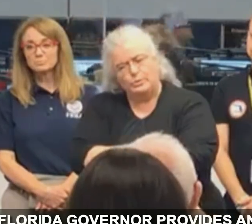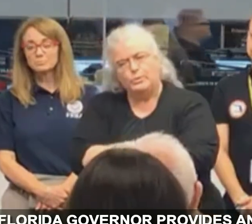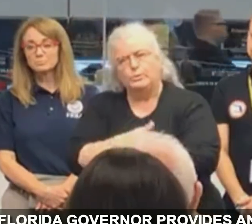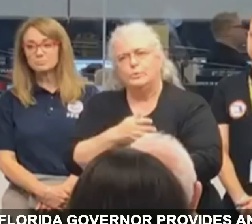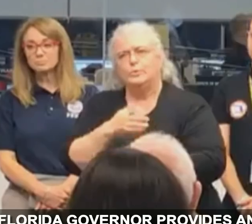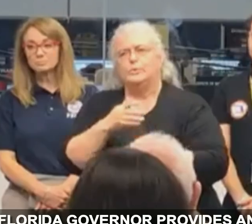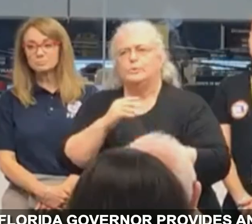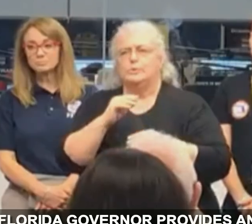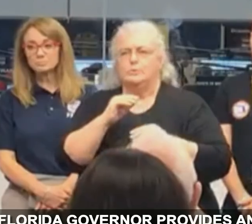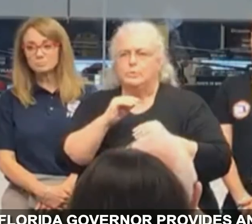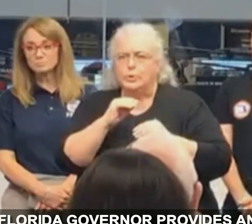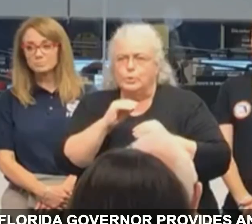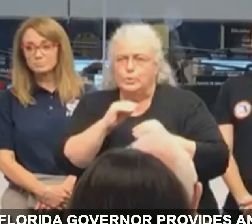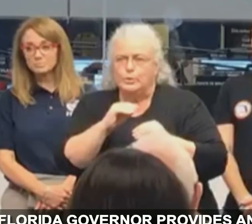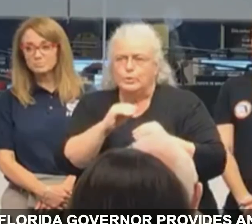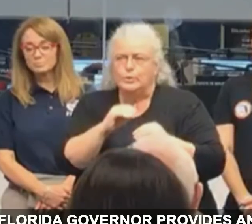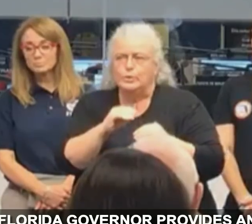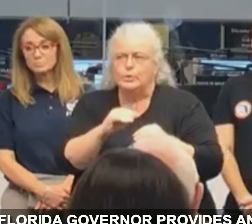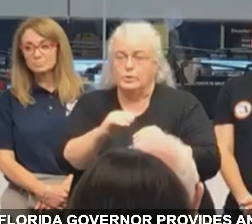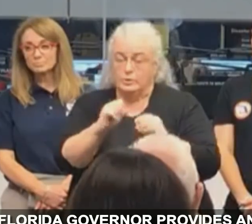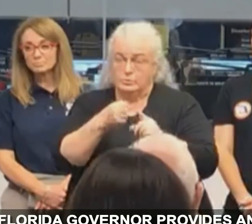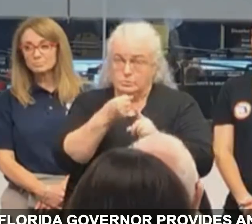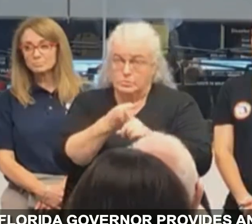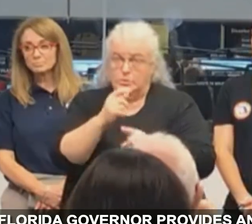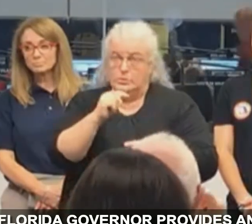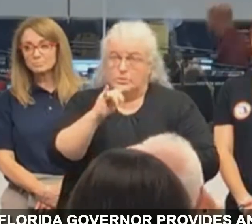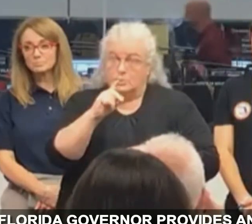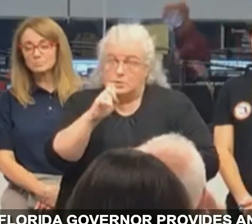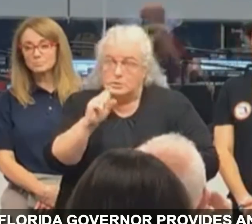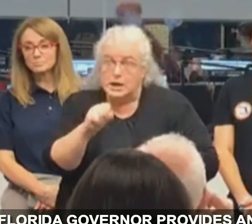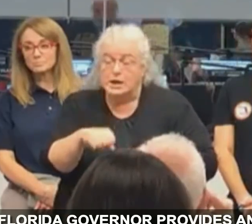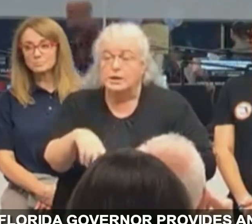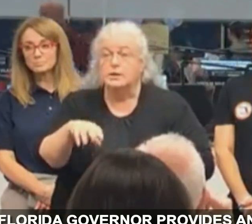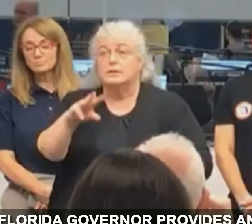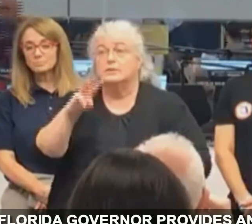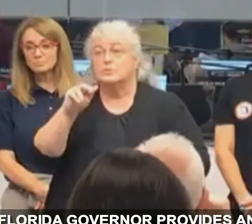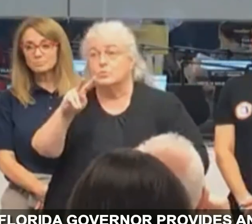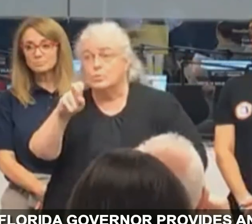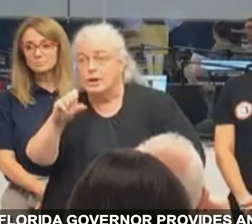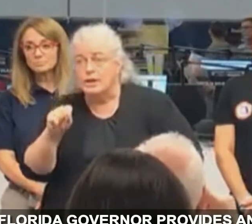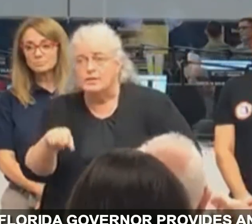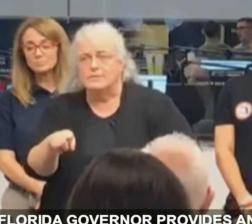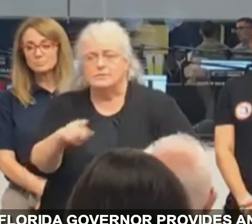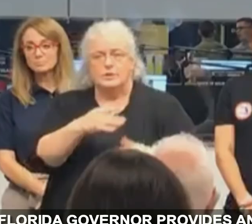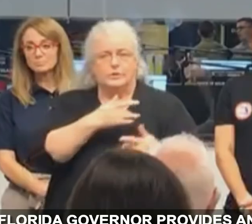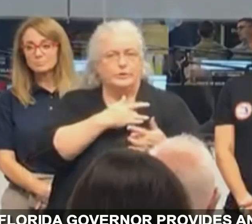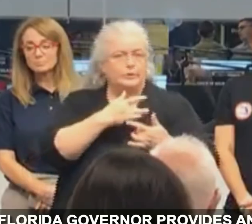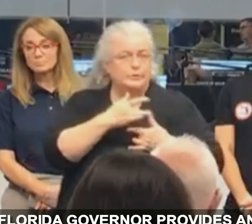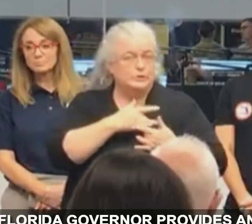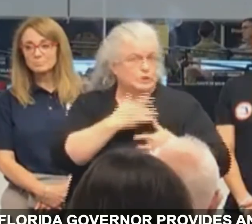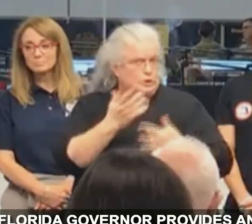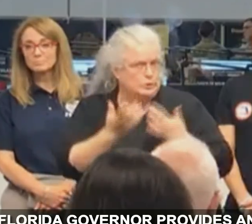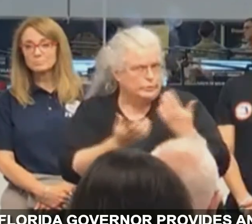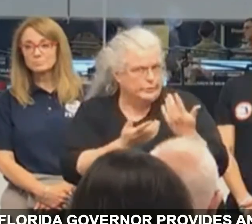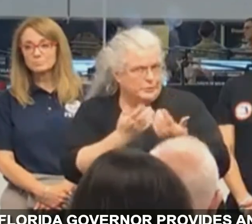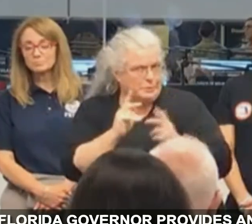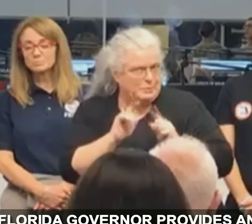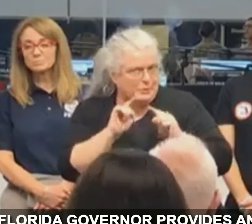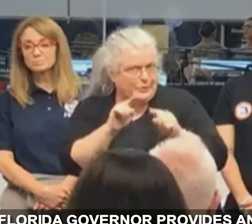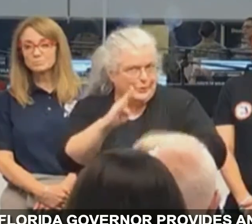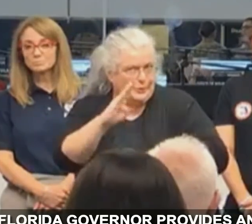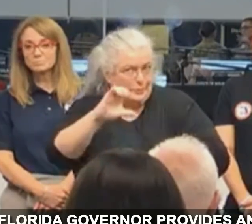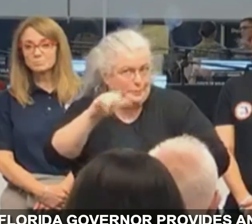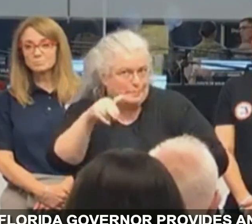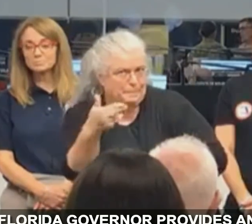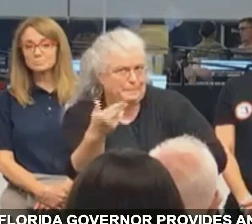could do to the waves and tides and everything, is there concern about people going out and going to the beach and playing in it